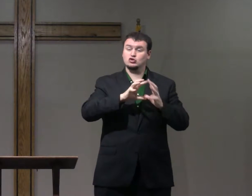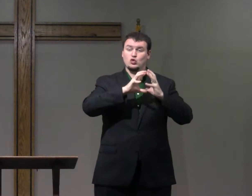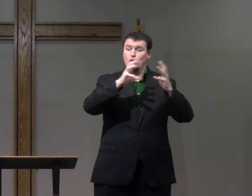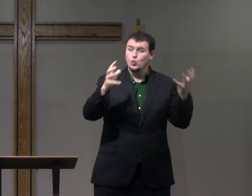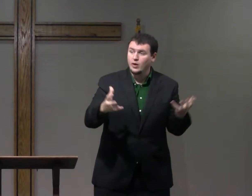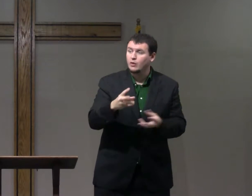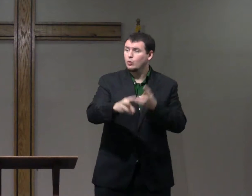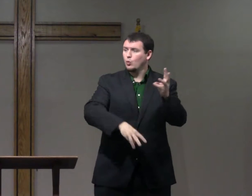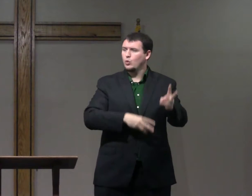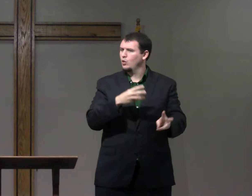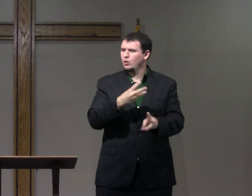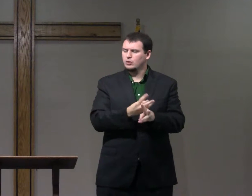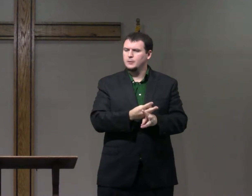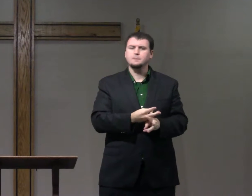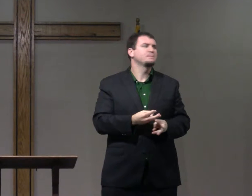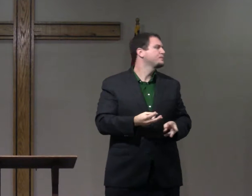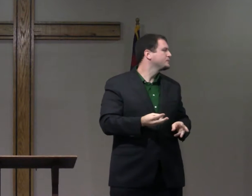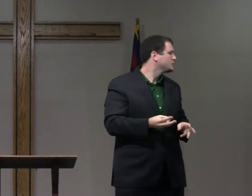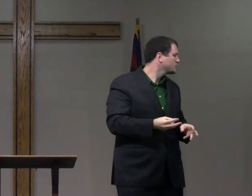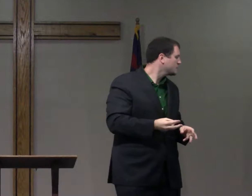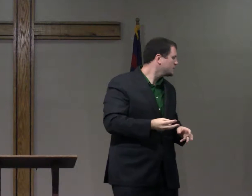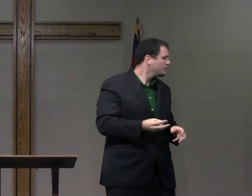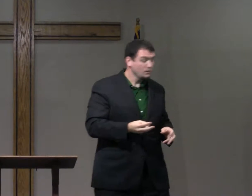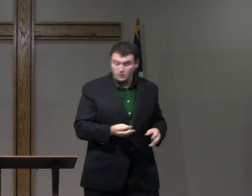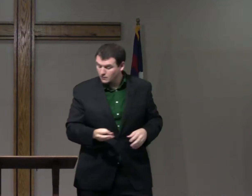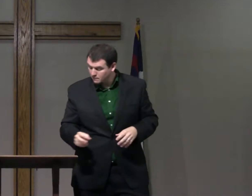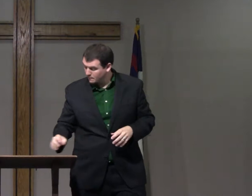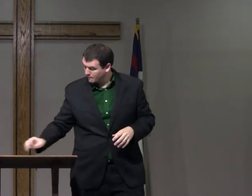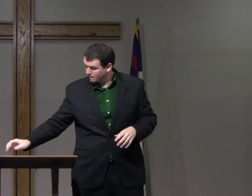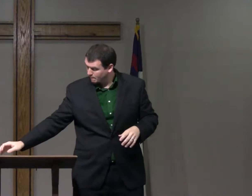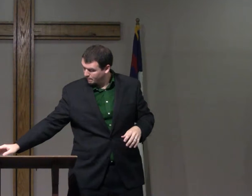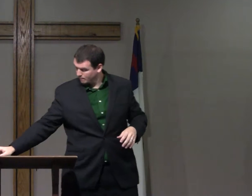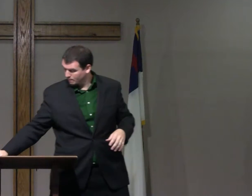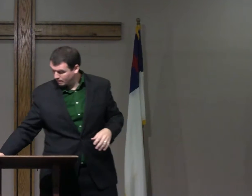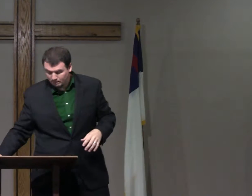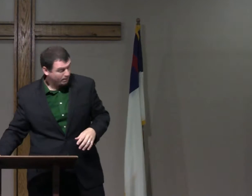invest in missions around the world.